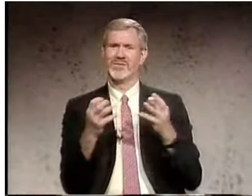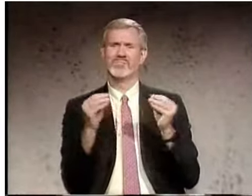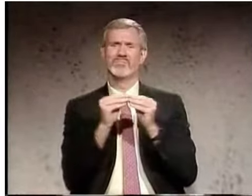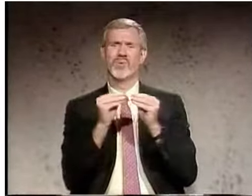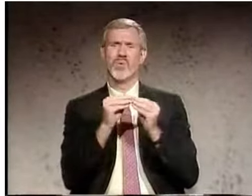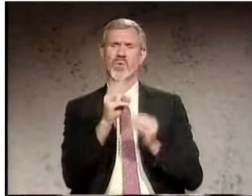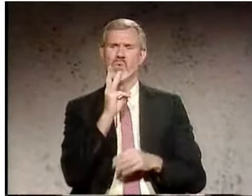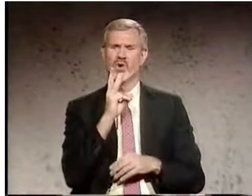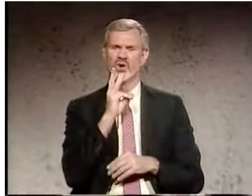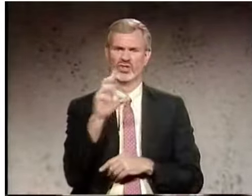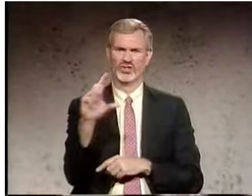So I want